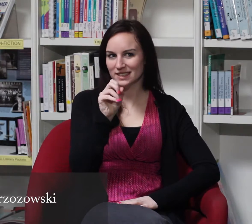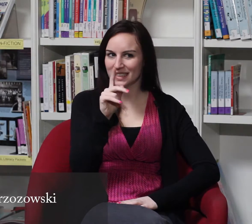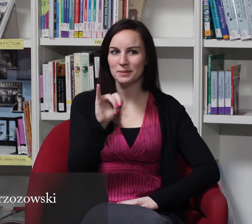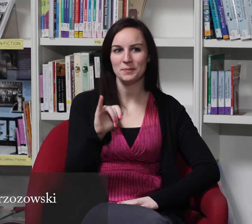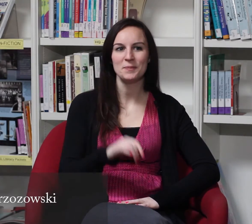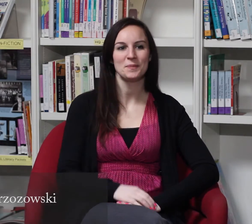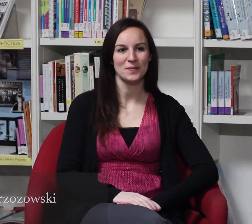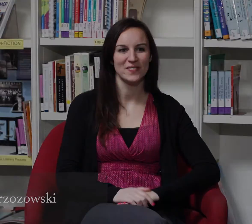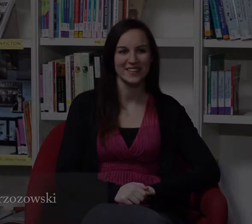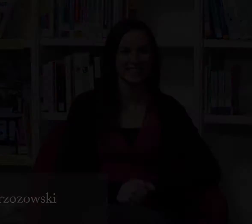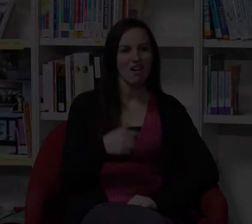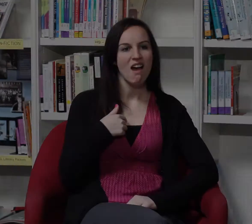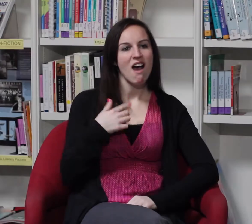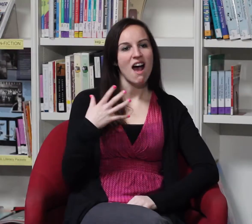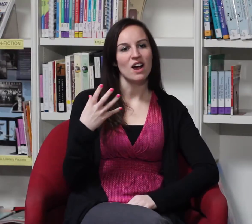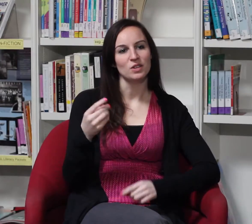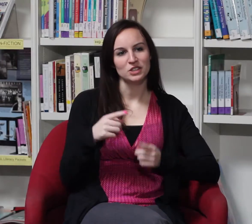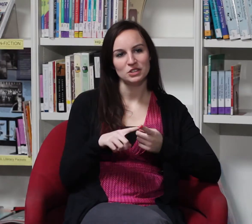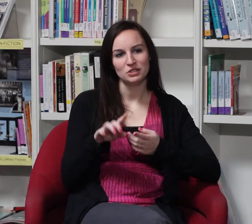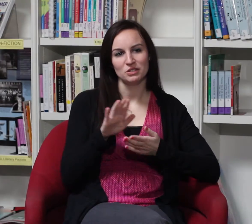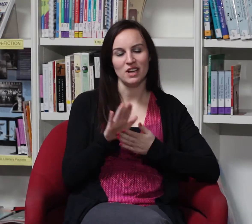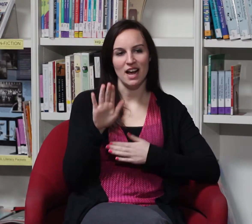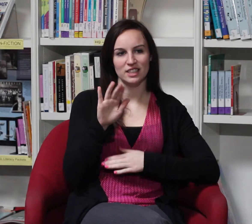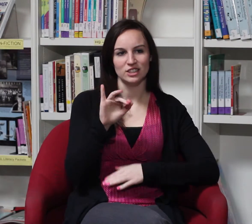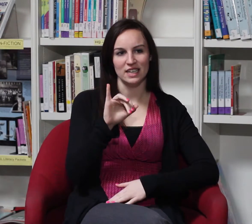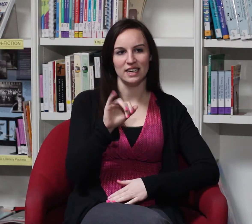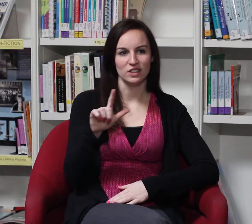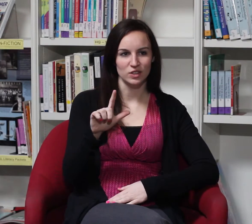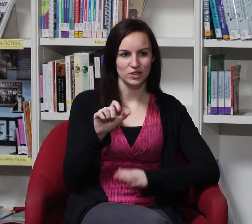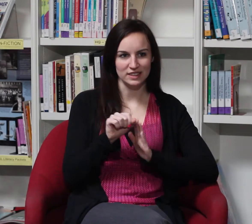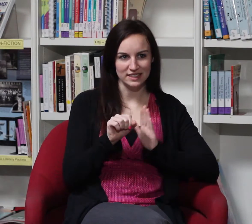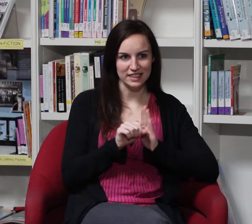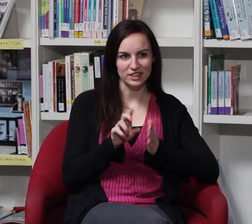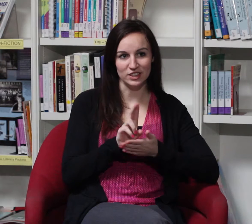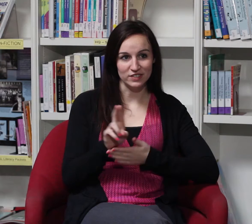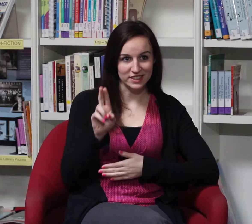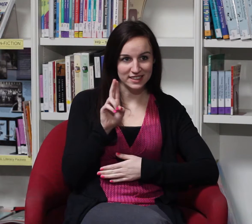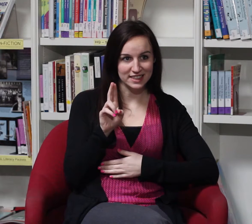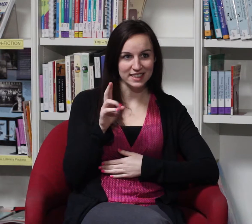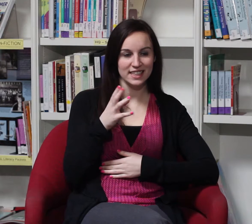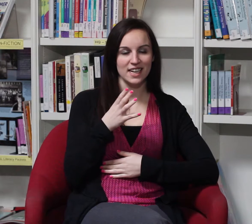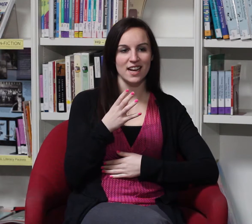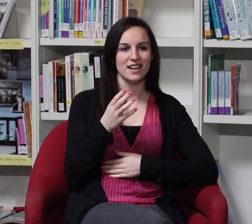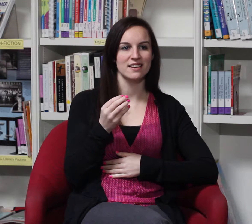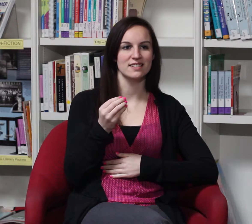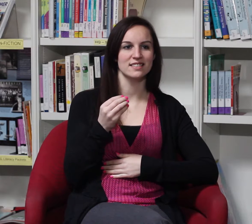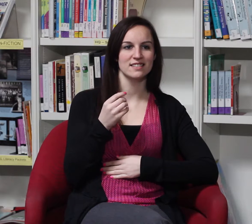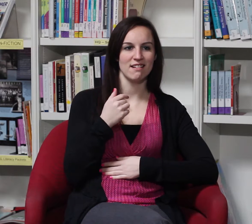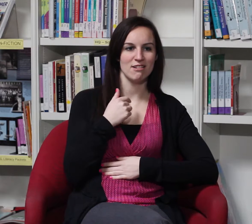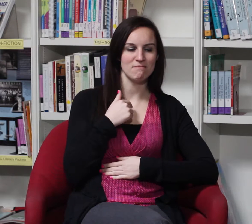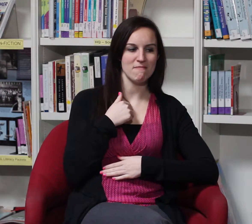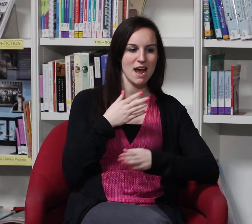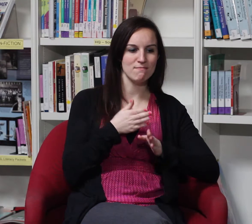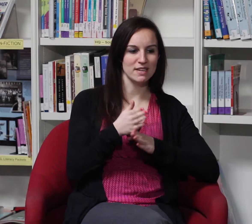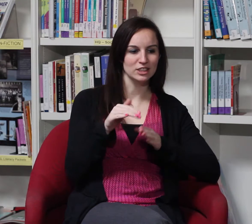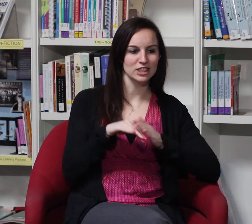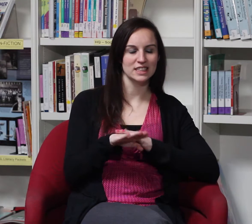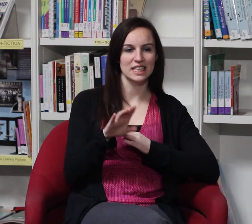Gajowski. I went to college at Illinois State University and I majored